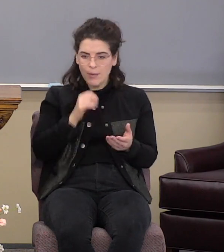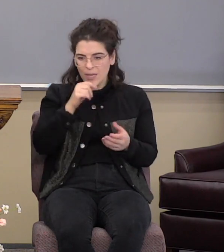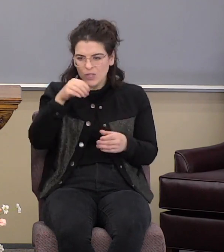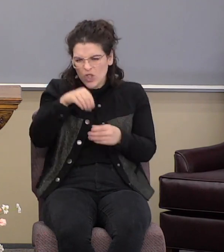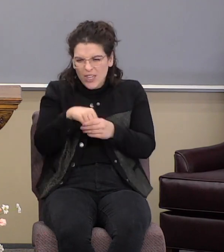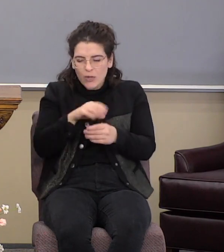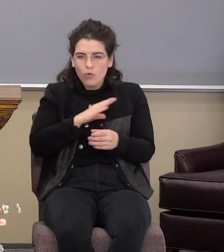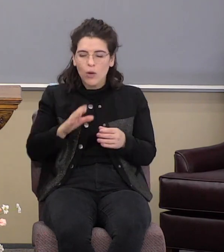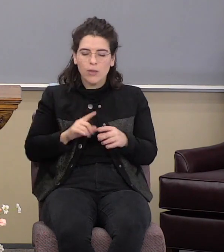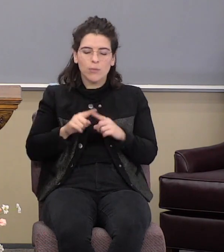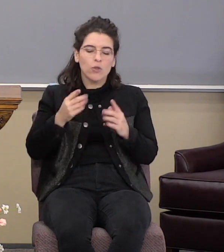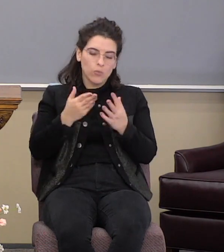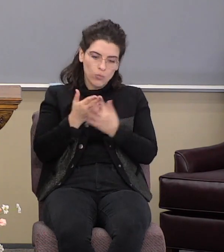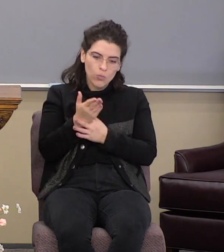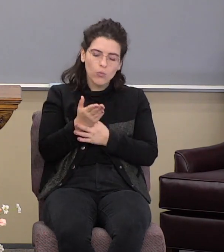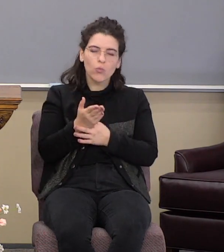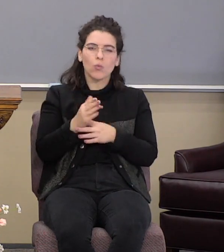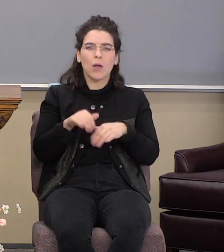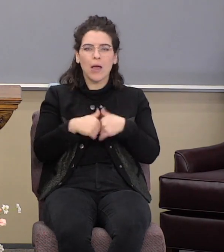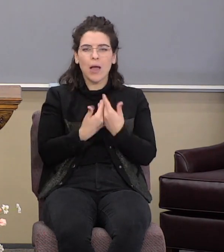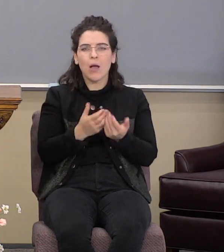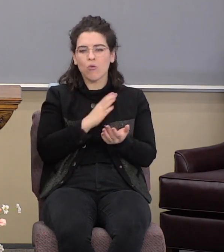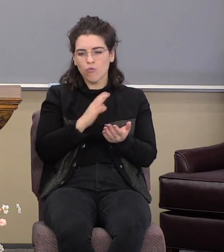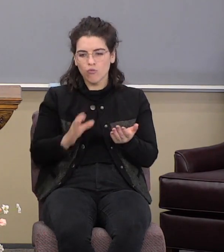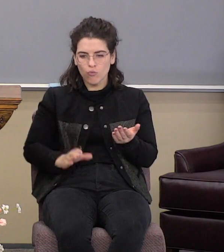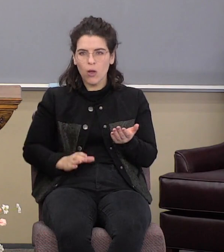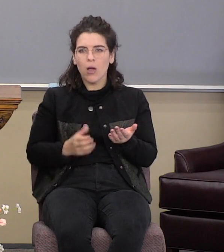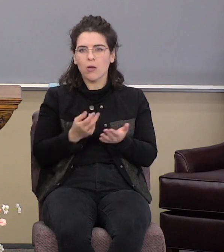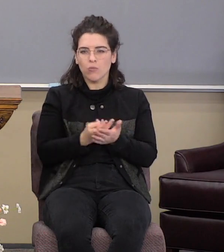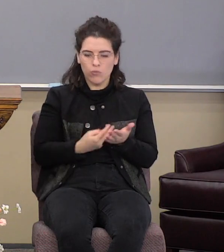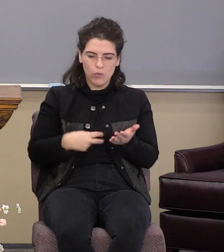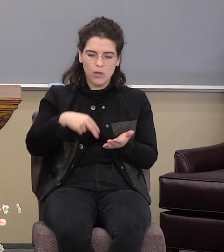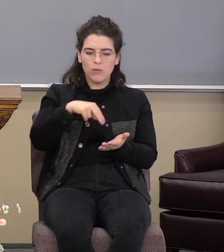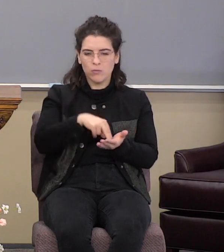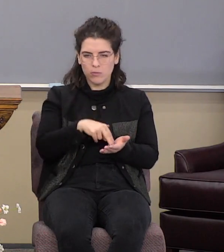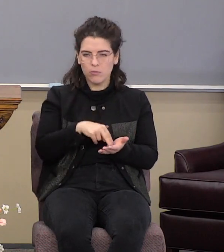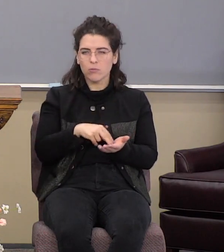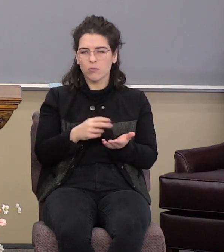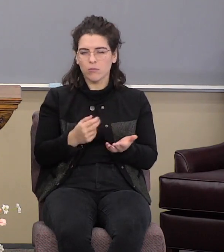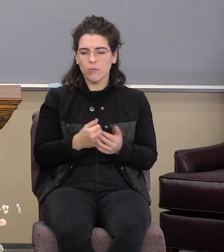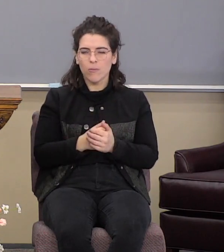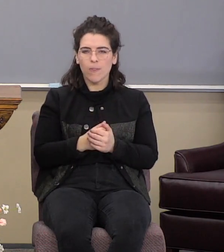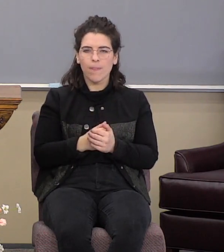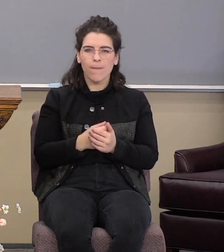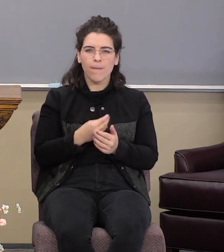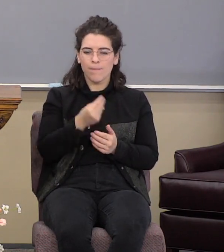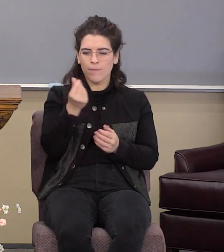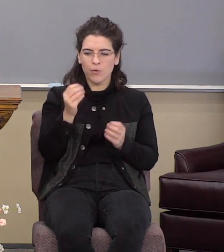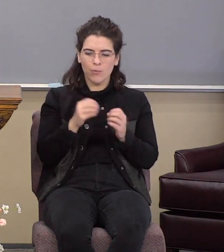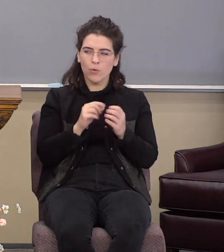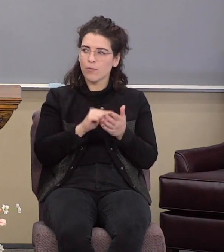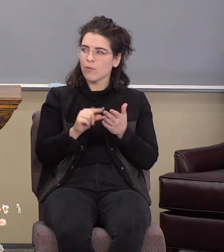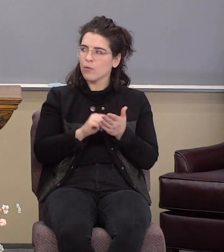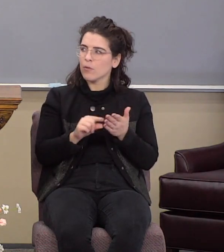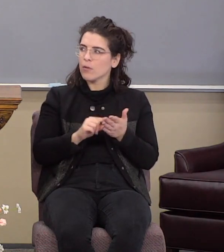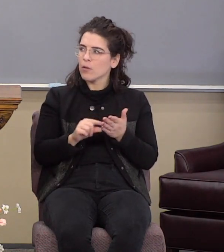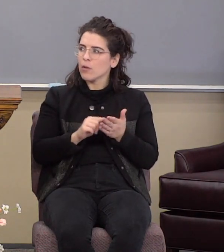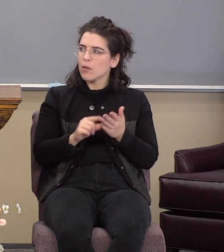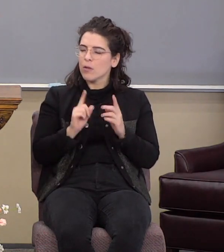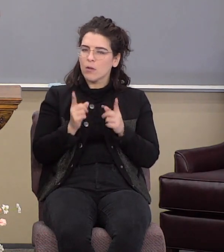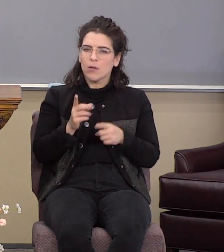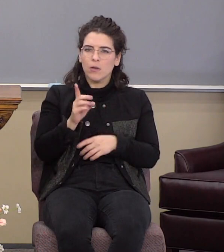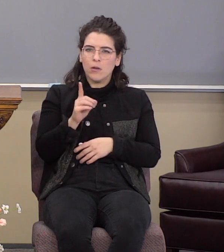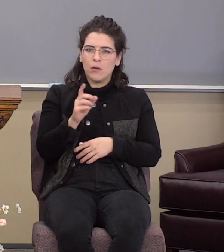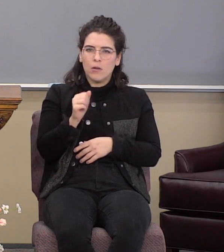Christ, but through the means and instrumentality of who? The Lord Jesus Christ. A couple of verses, go over to